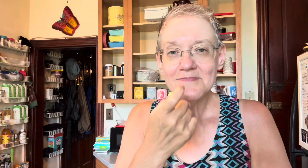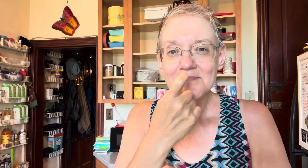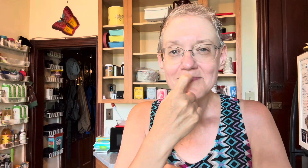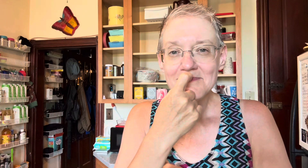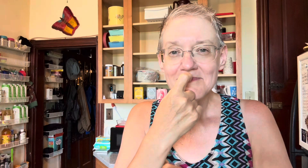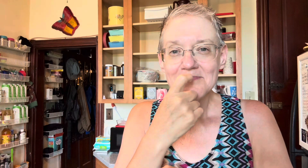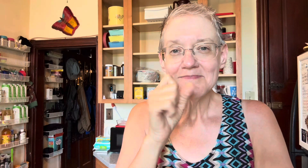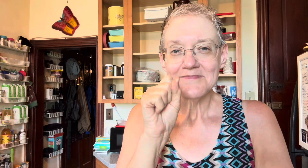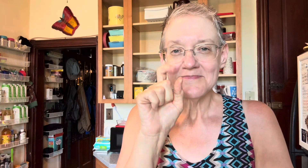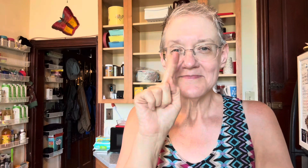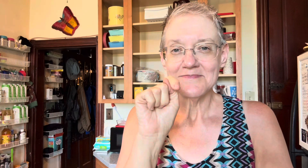glass stove top.